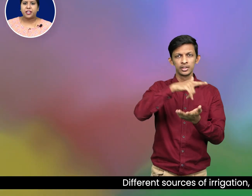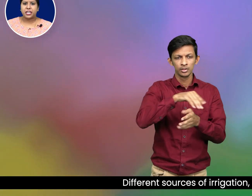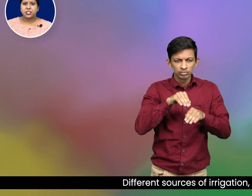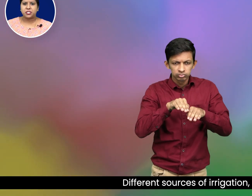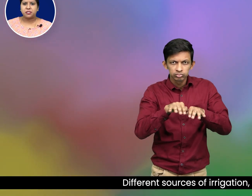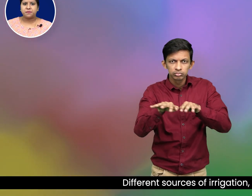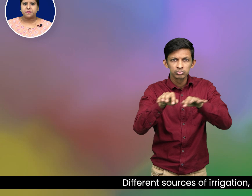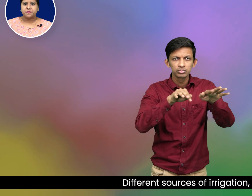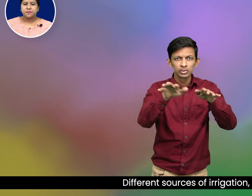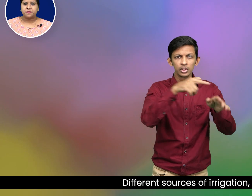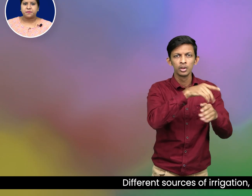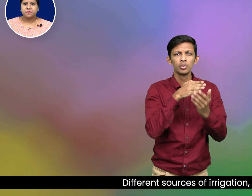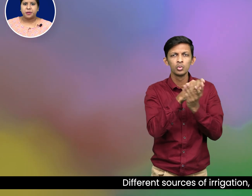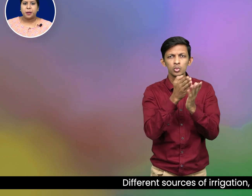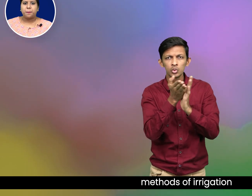sources of irrigation,